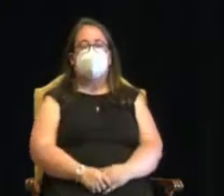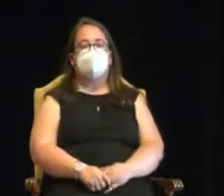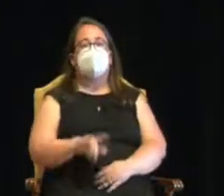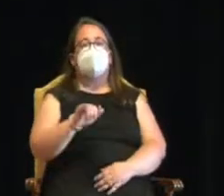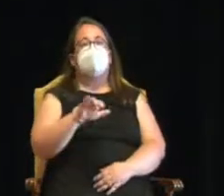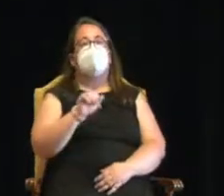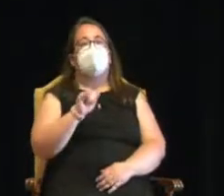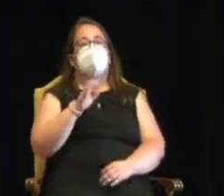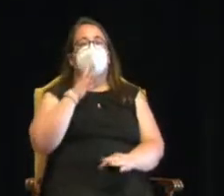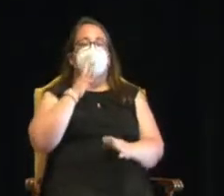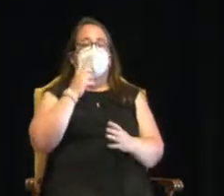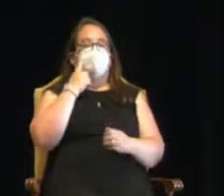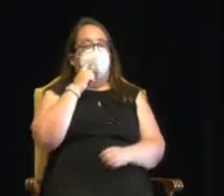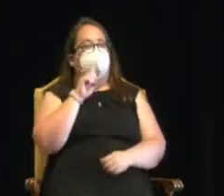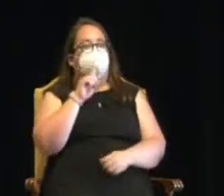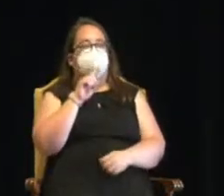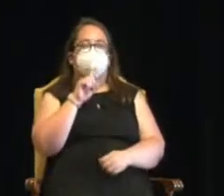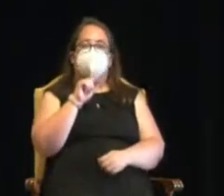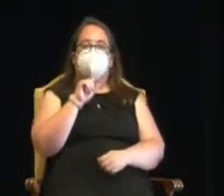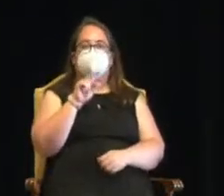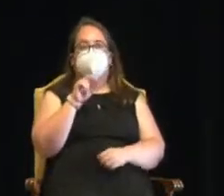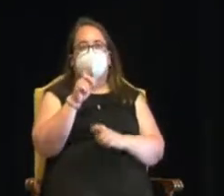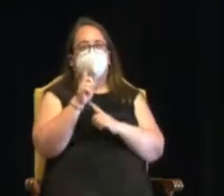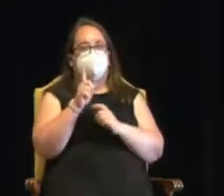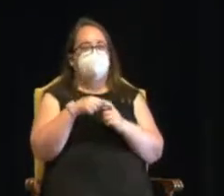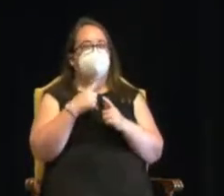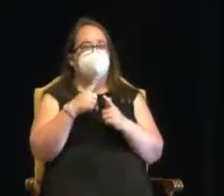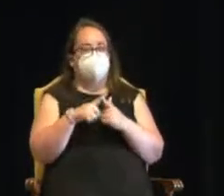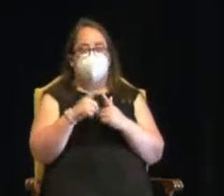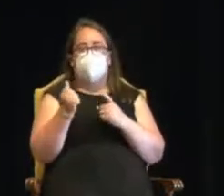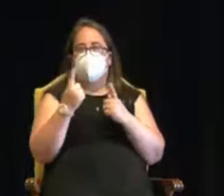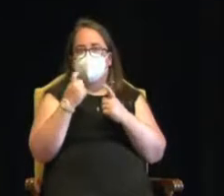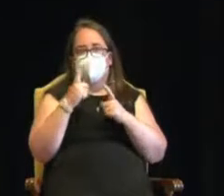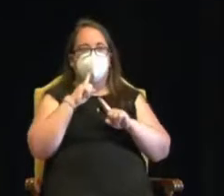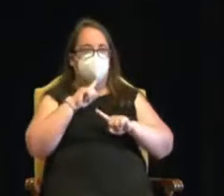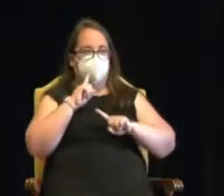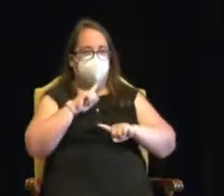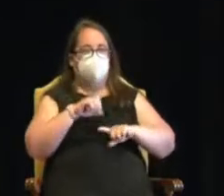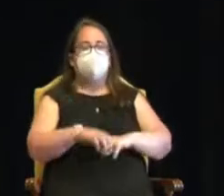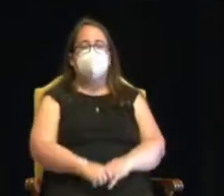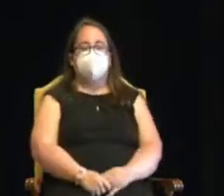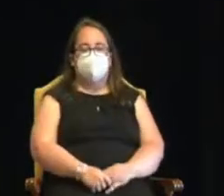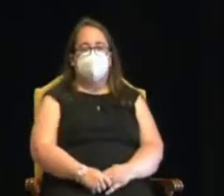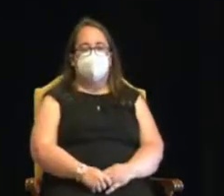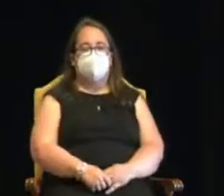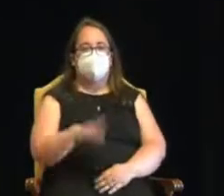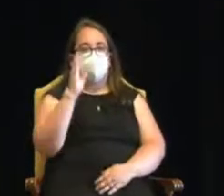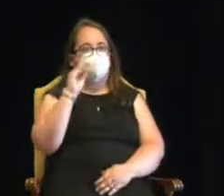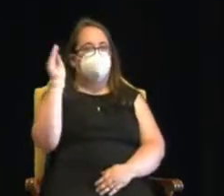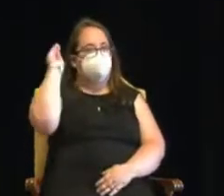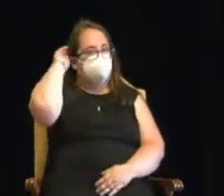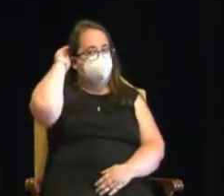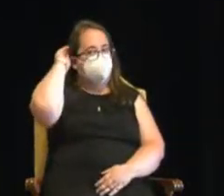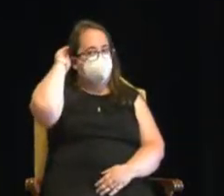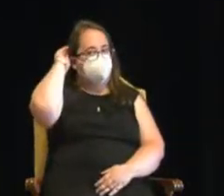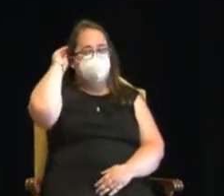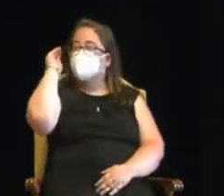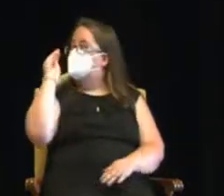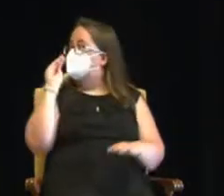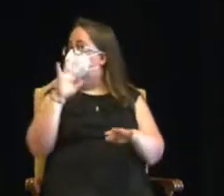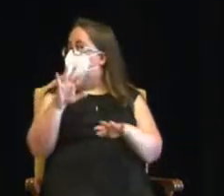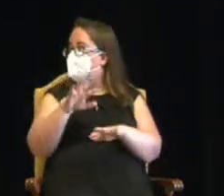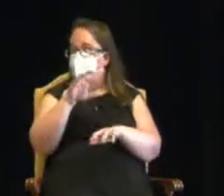going to talk for about 20, 30 minutes, and then she's going to take your Q&A. Note to self, lock down the lectern next